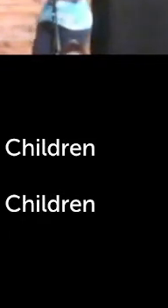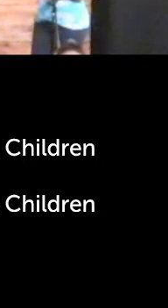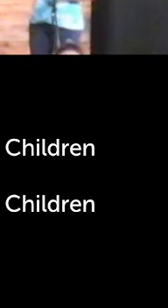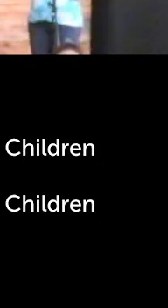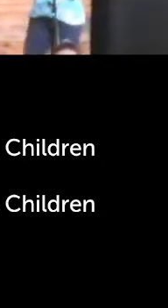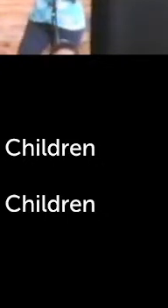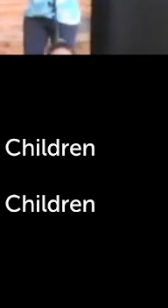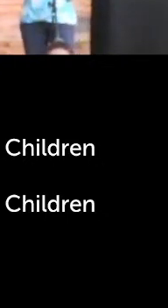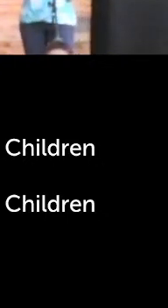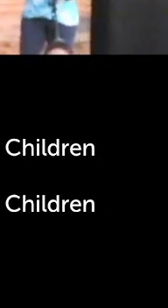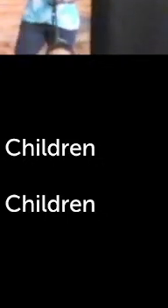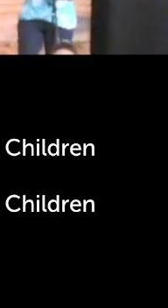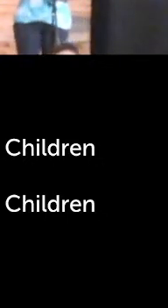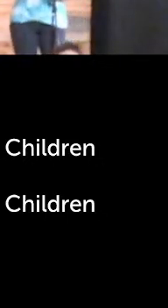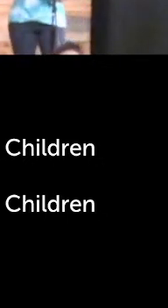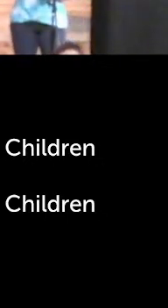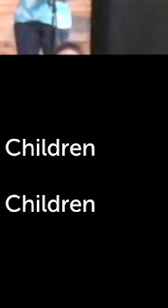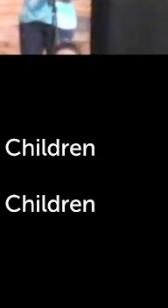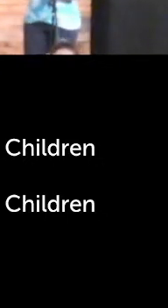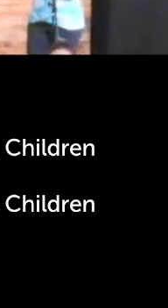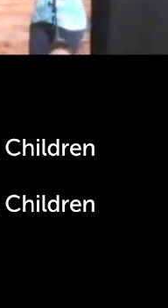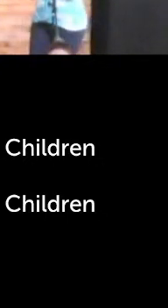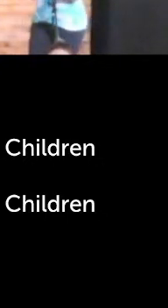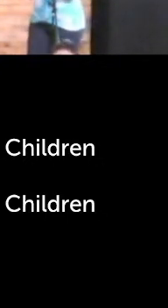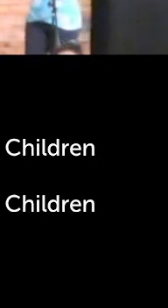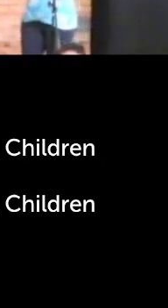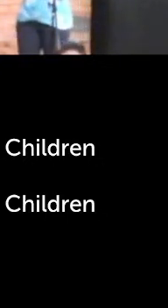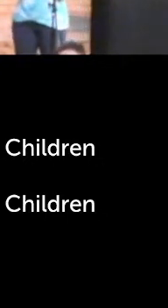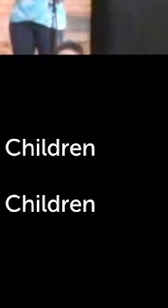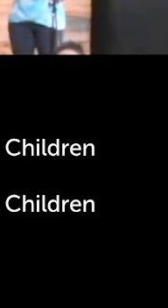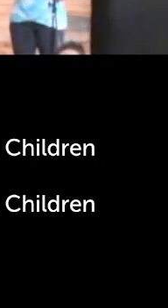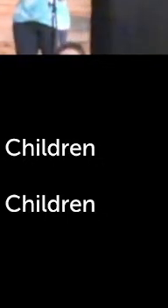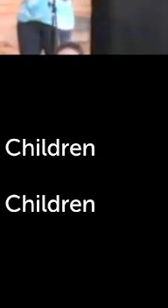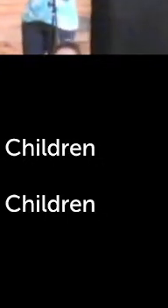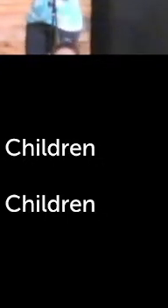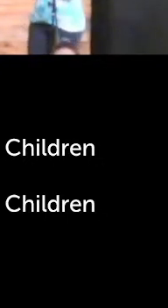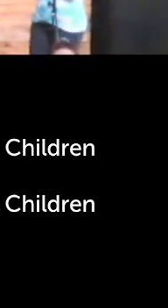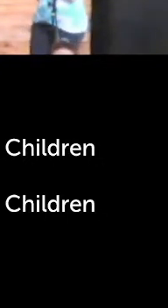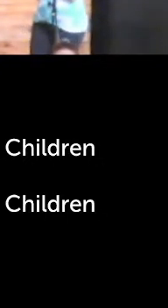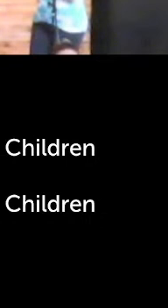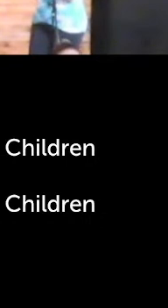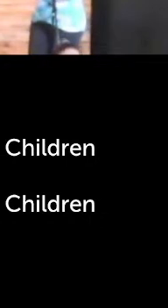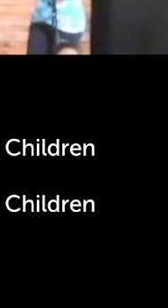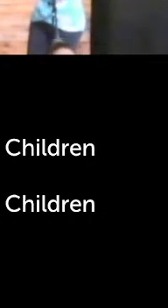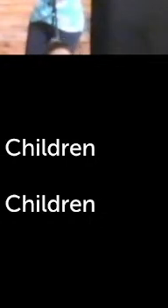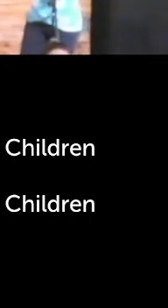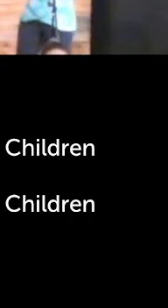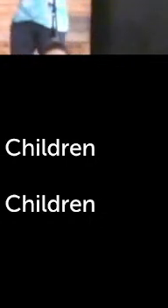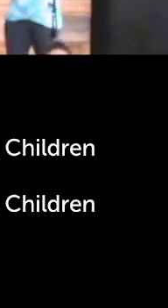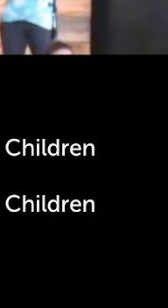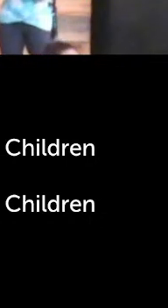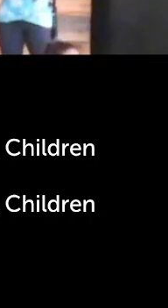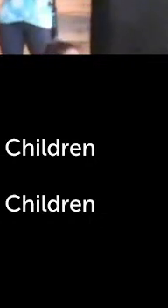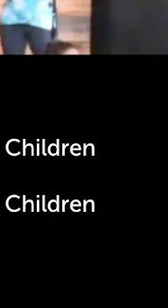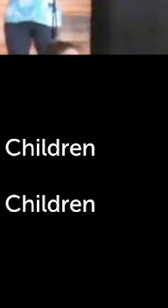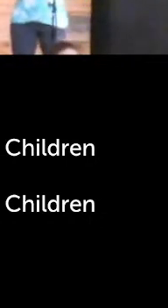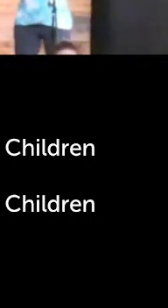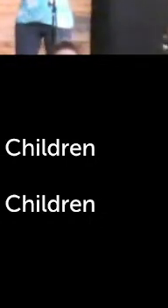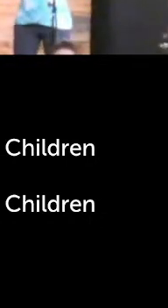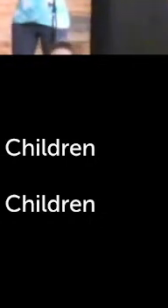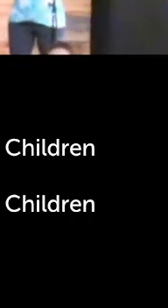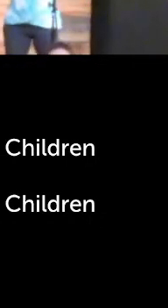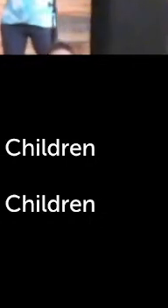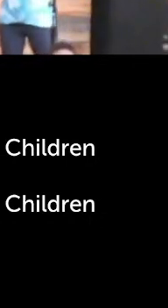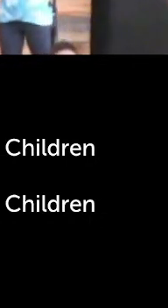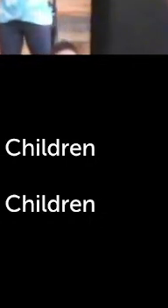this thing you gotta take the Lord you gotta take the Lord with your children everywhere you go